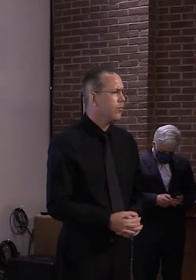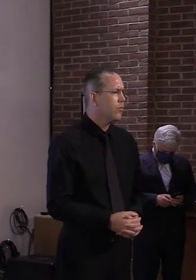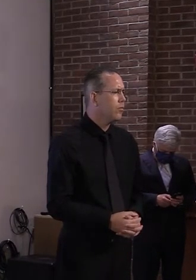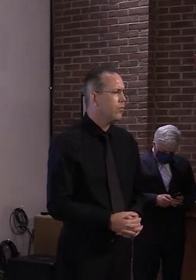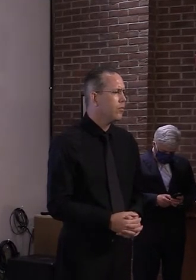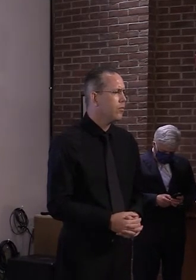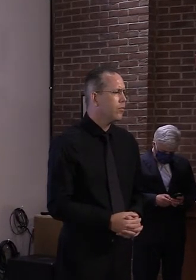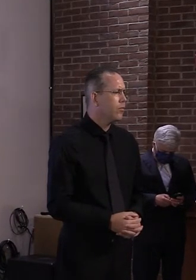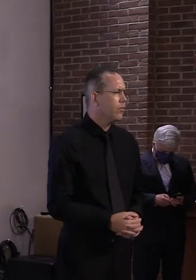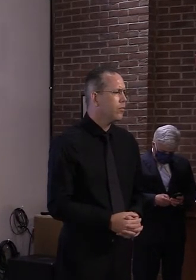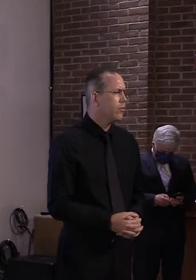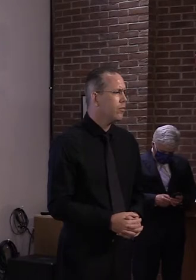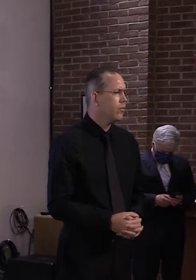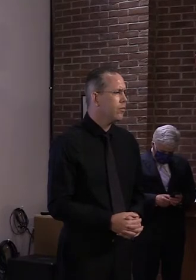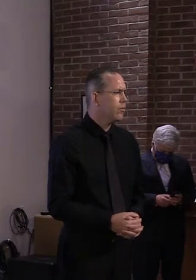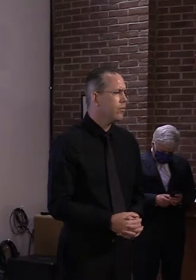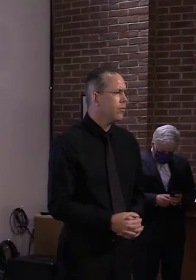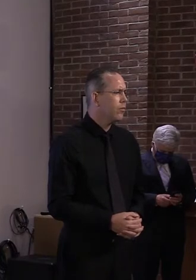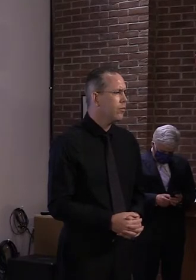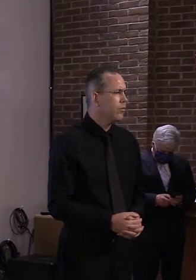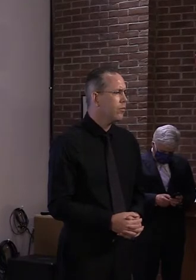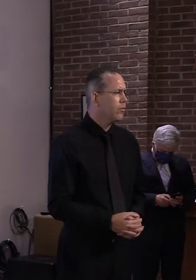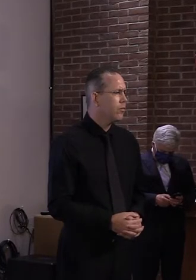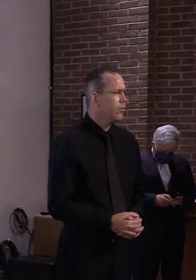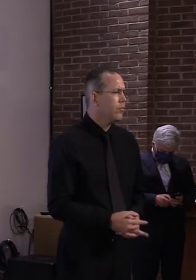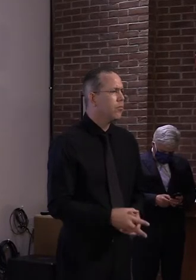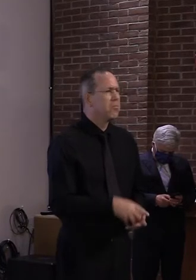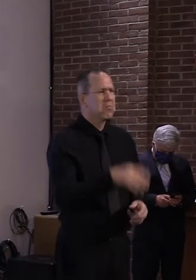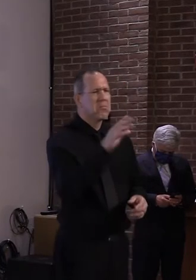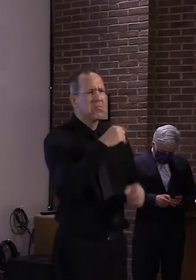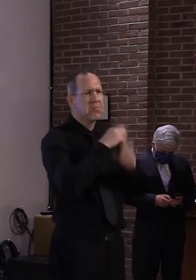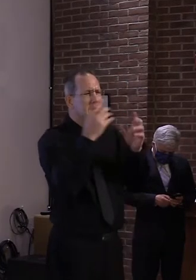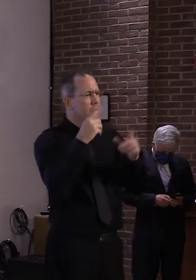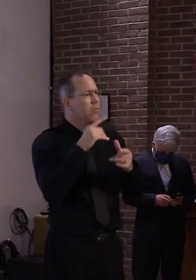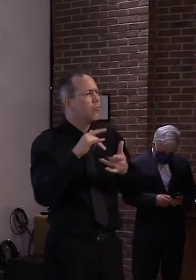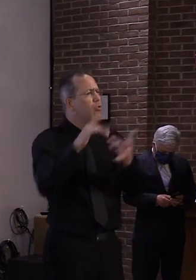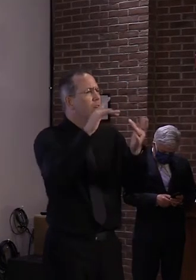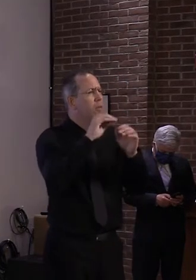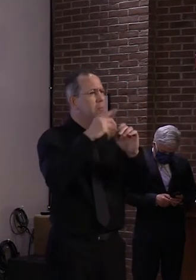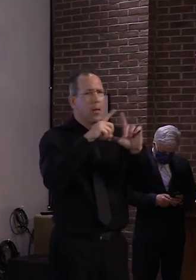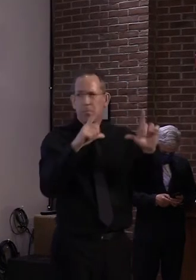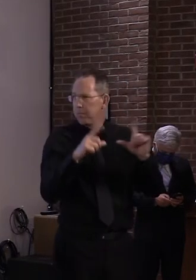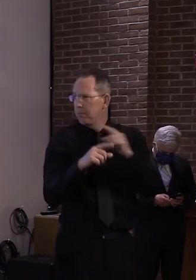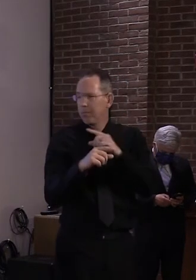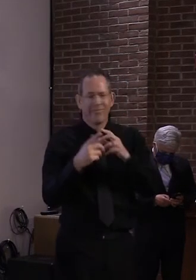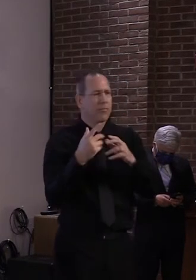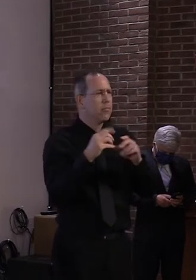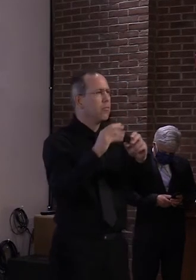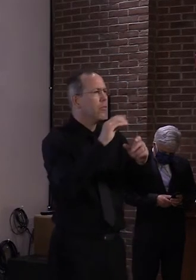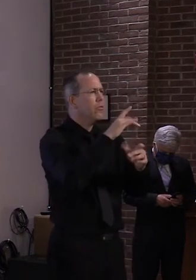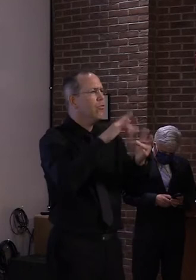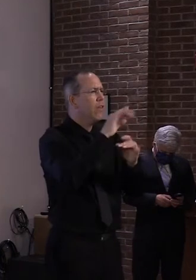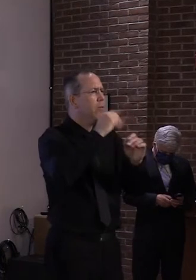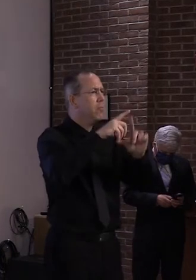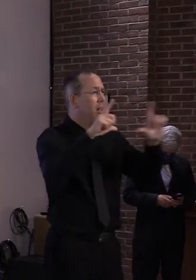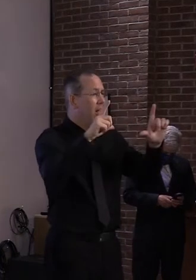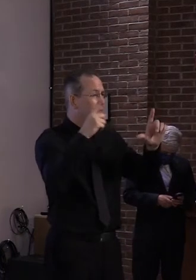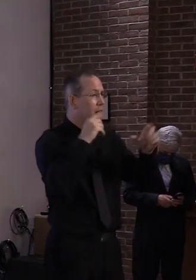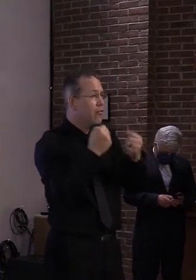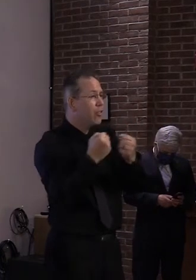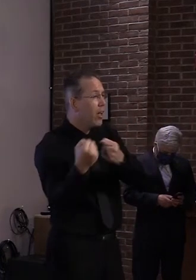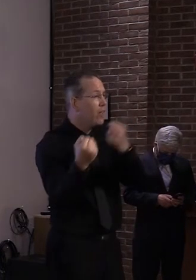assumption at this point in time, until we develop other policies. But as we've seen, you know, with